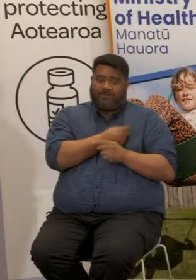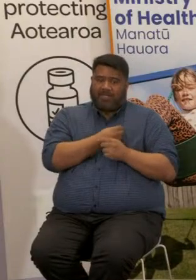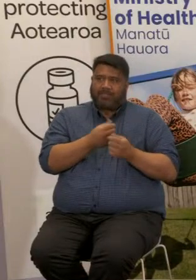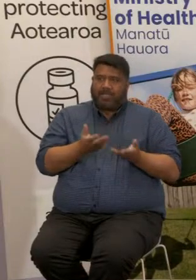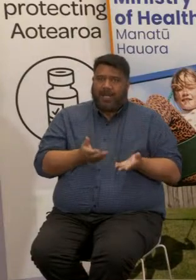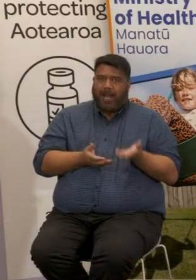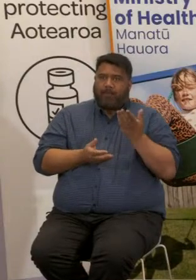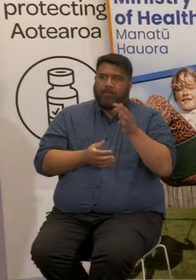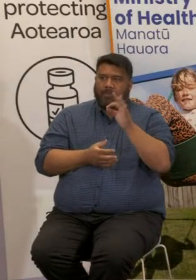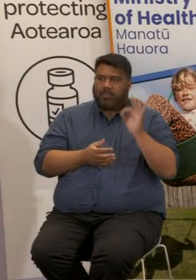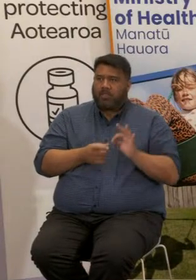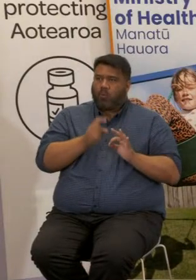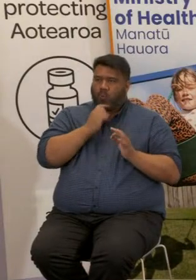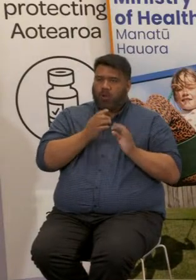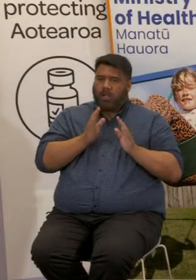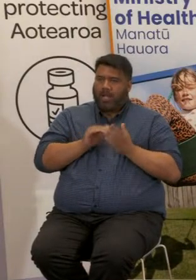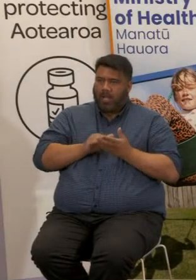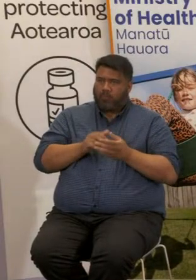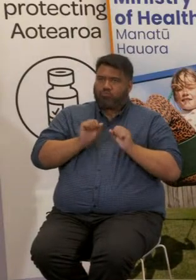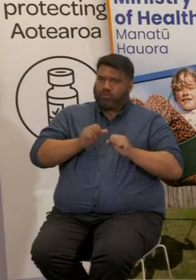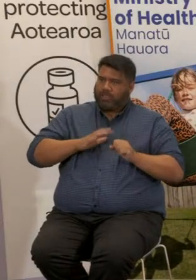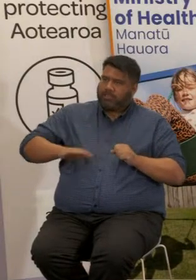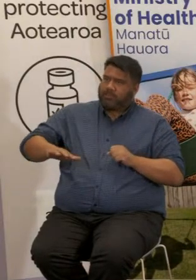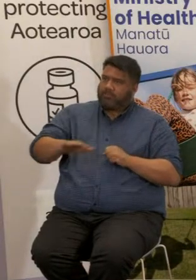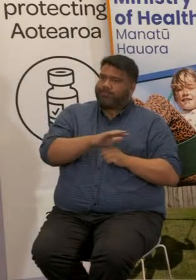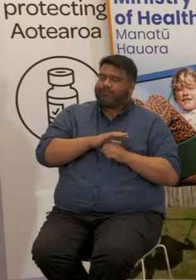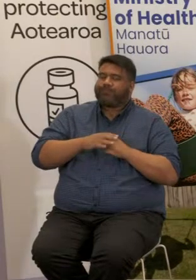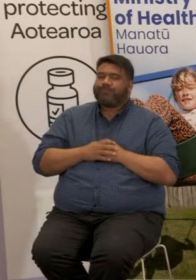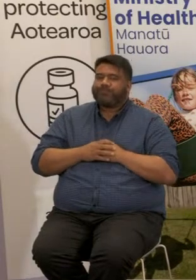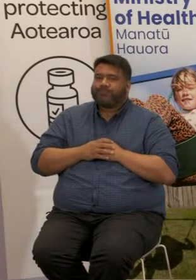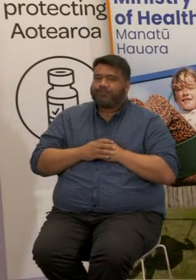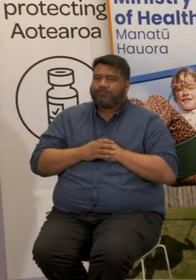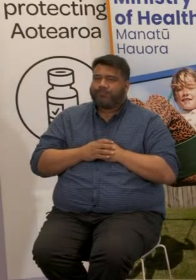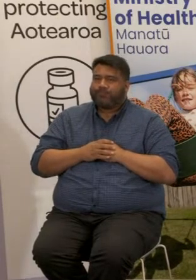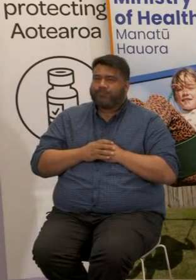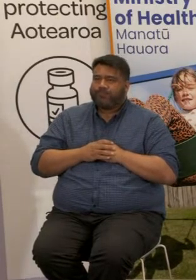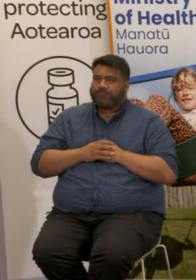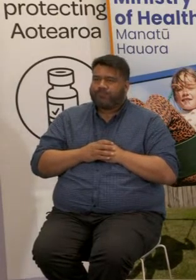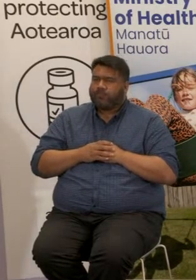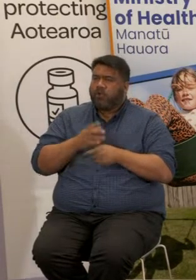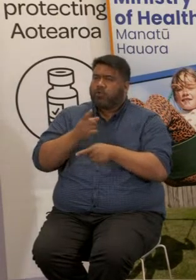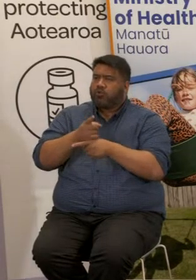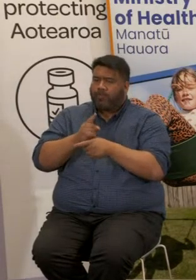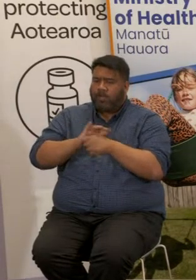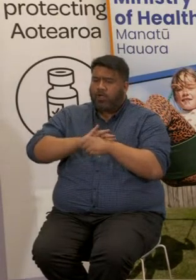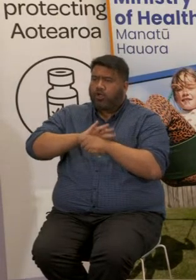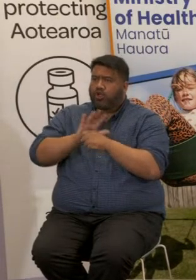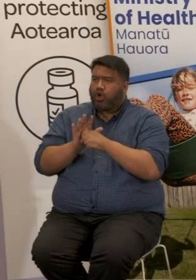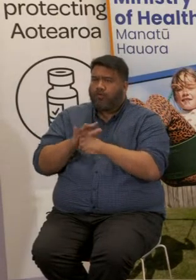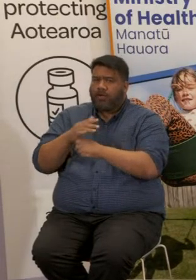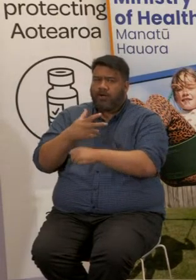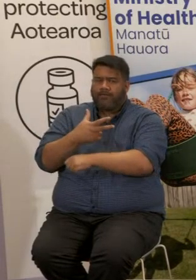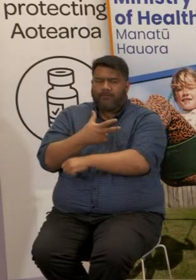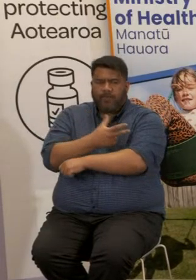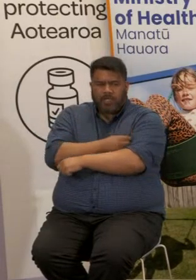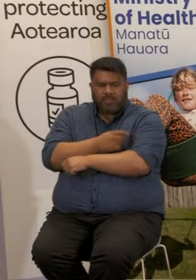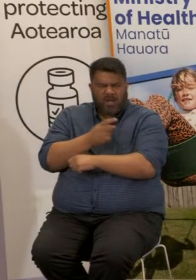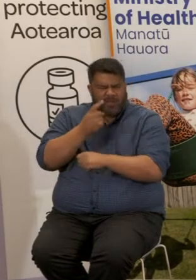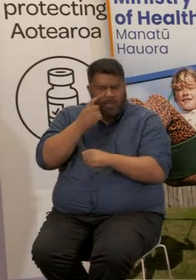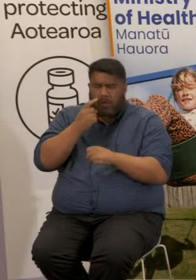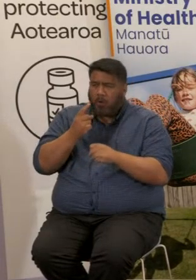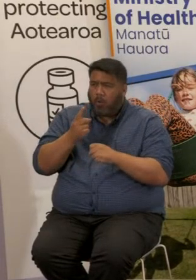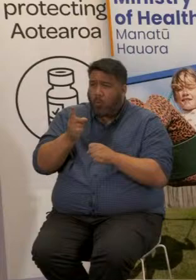just to think about the science and step back a bit, I was looking at the use of COVID vaccines, and this is like only a